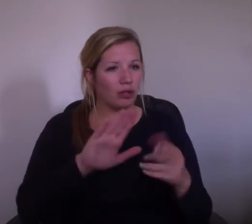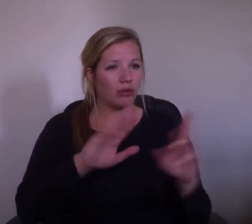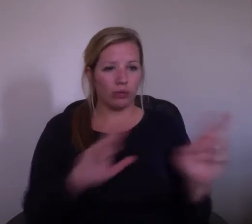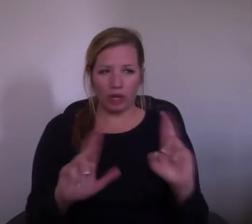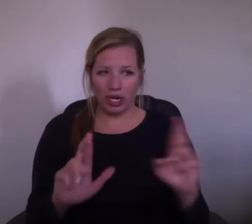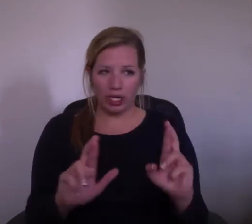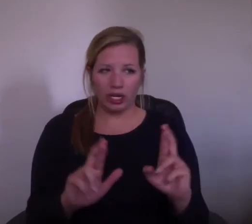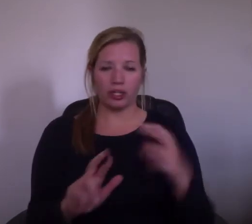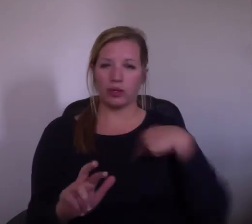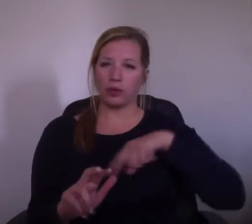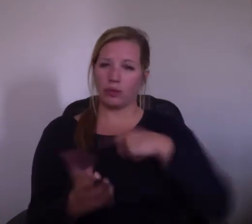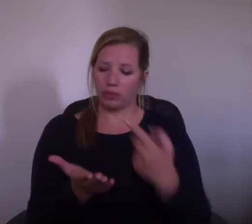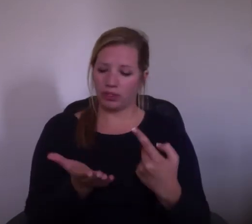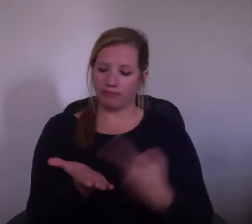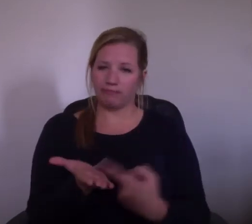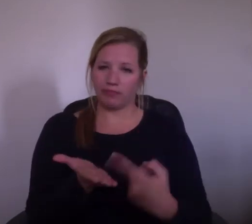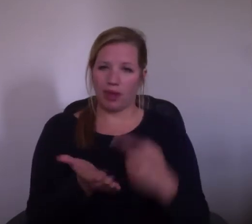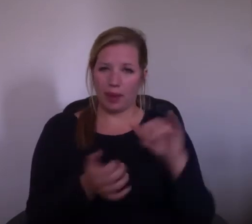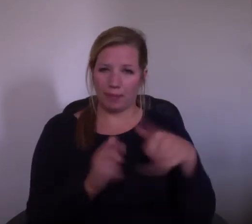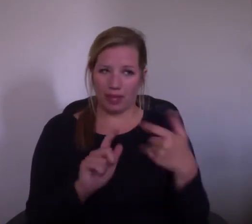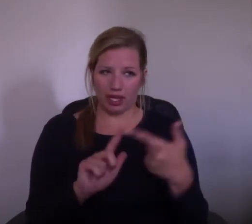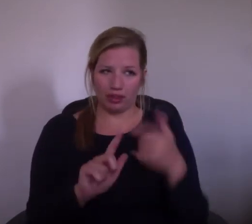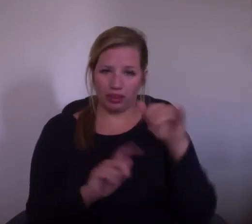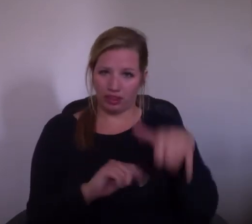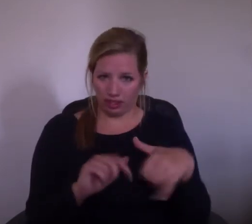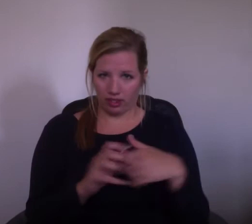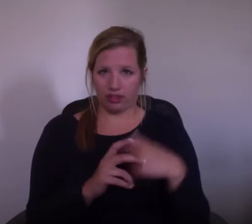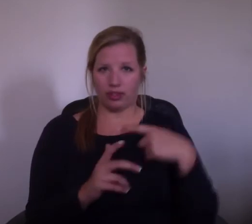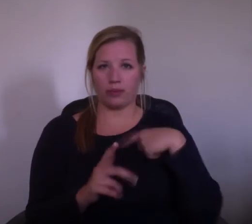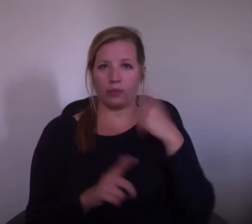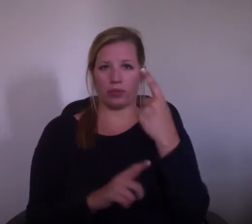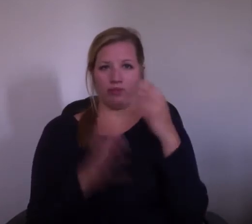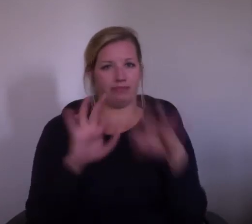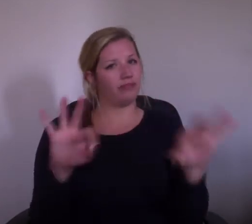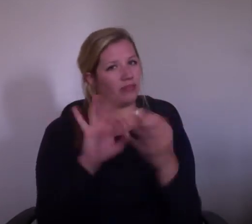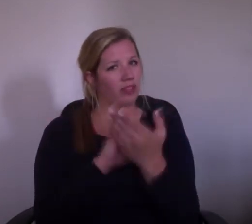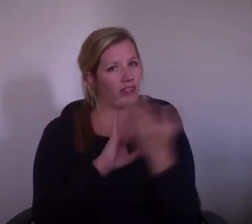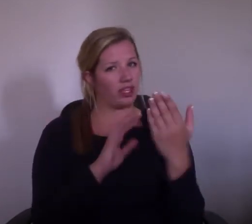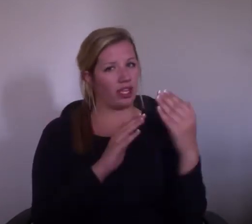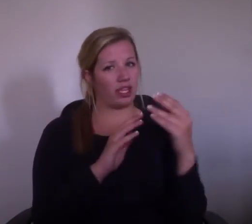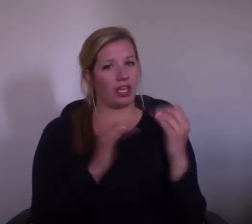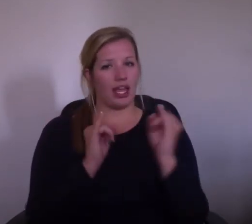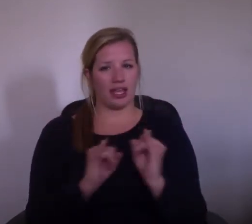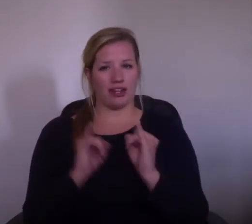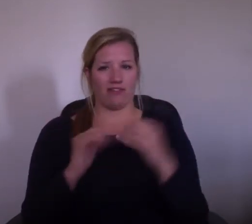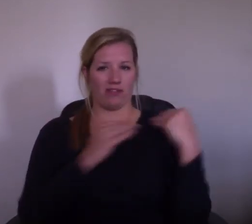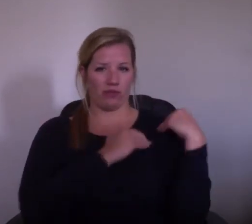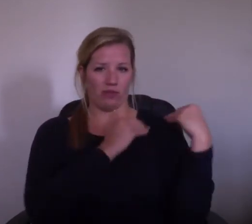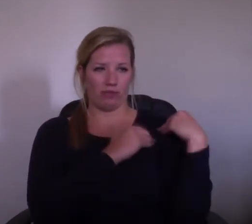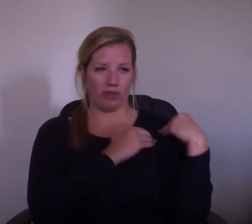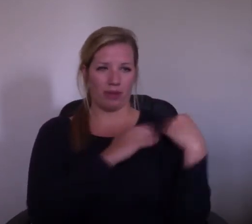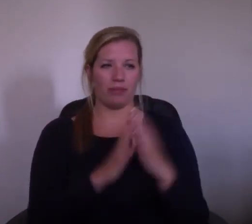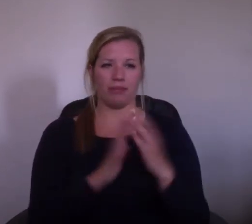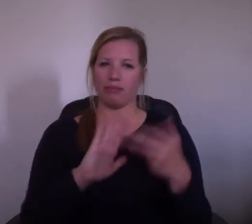When we talk about disaster preparedness, one of the key components is individual responsibility. Being able to